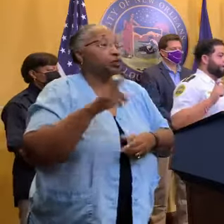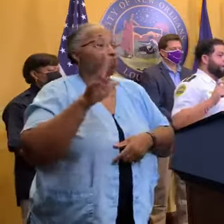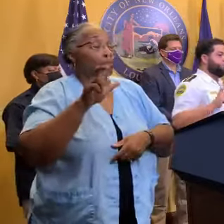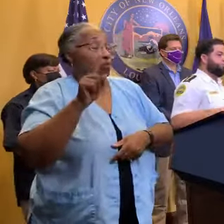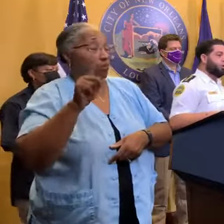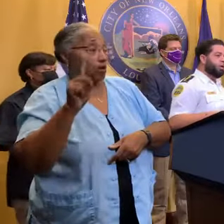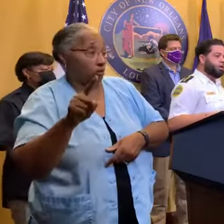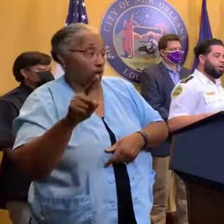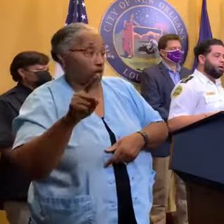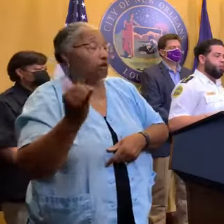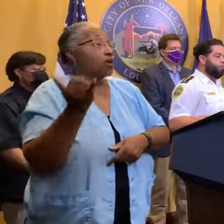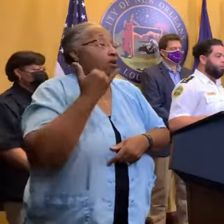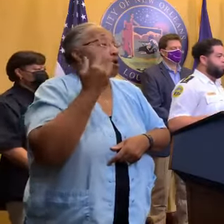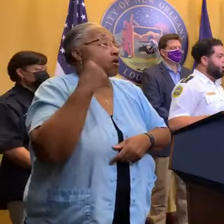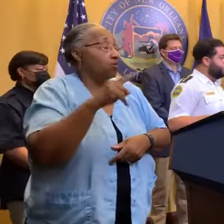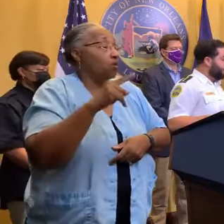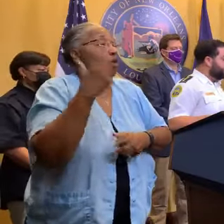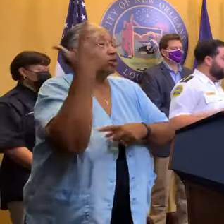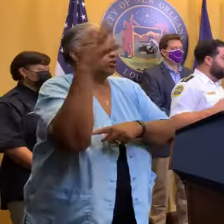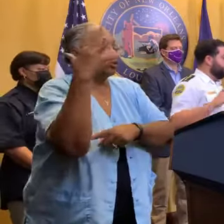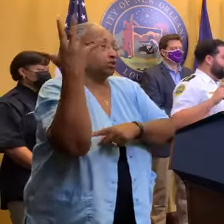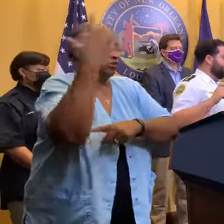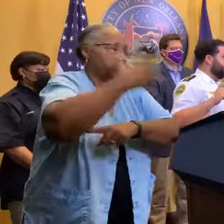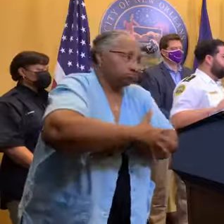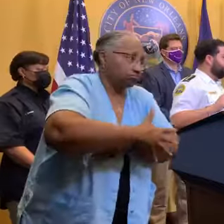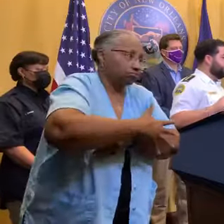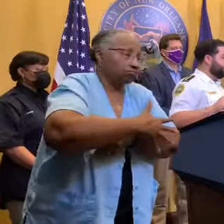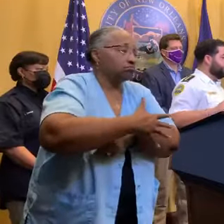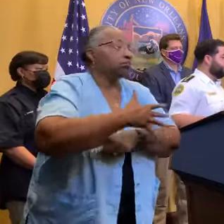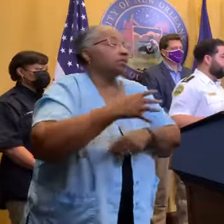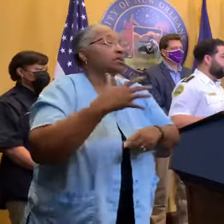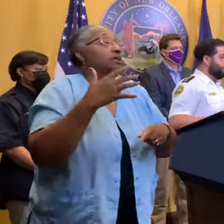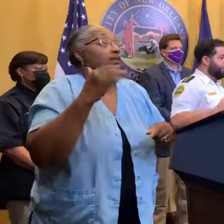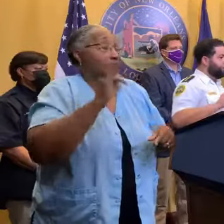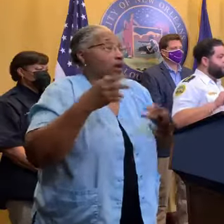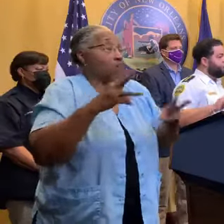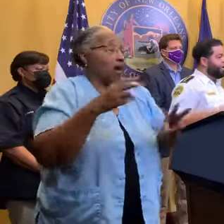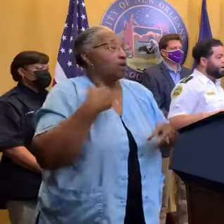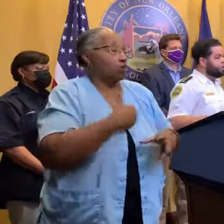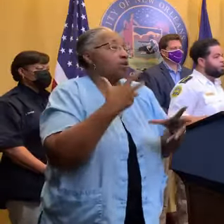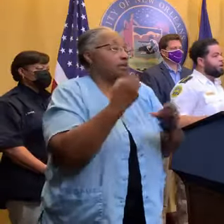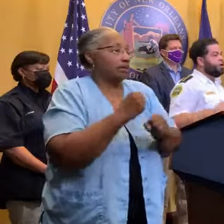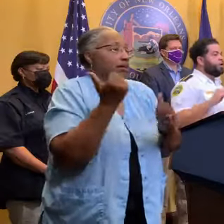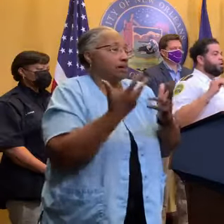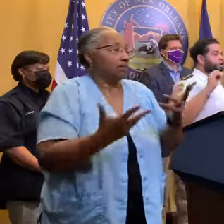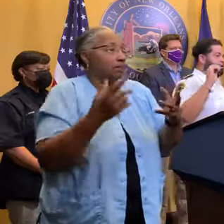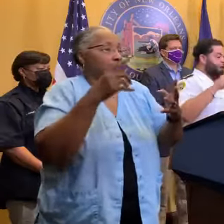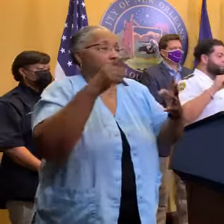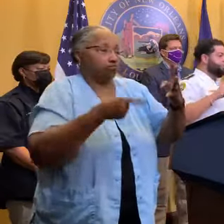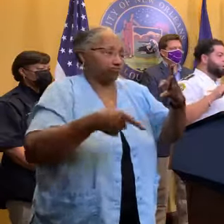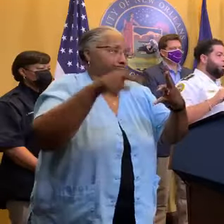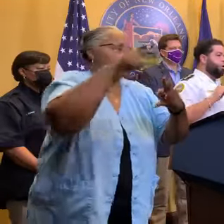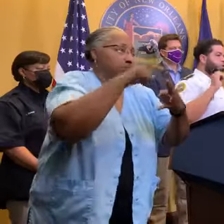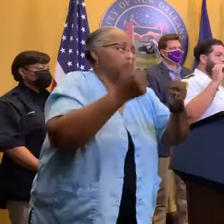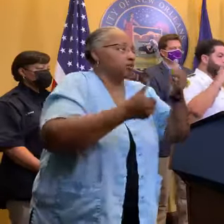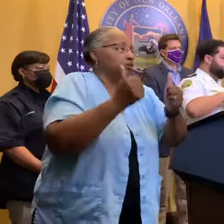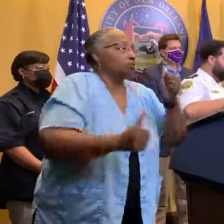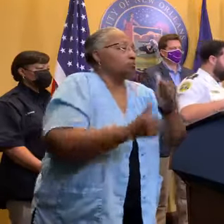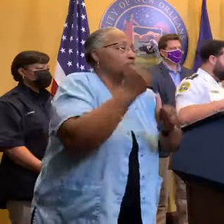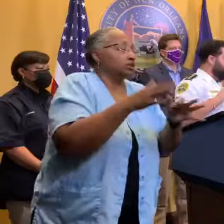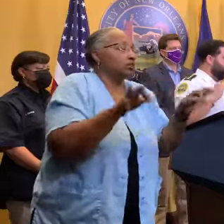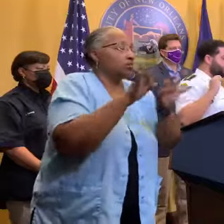a downed tree on the public right-of-way. That way we'll get Parks and Parkway and get it prioritized. Down tree